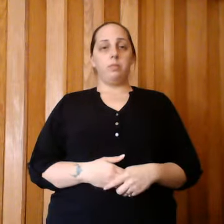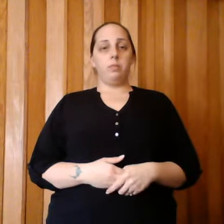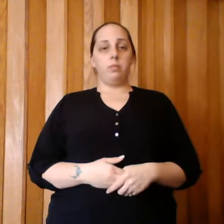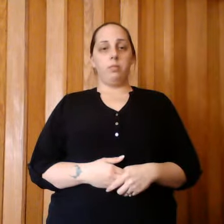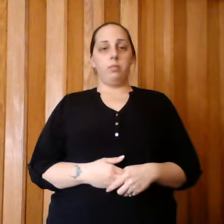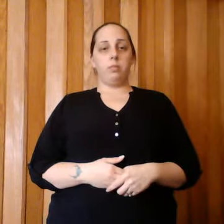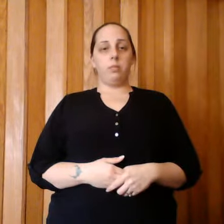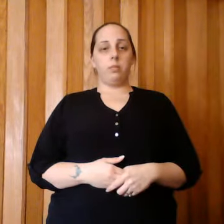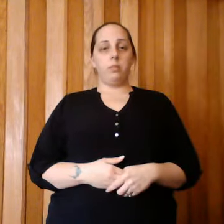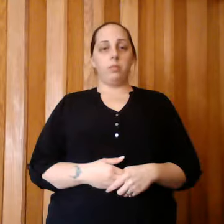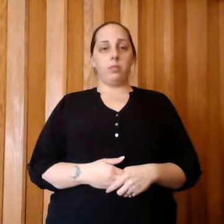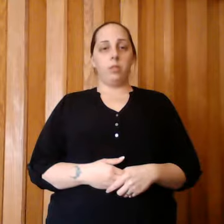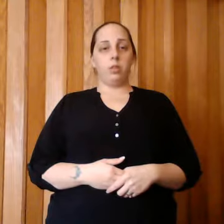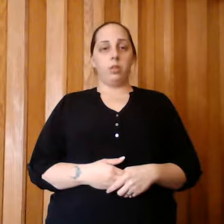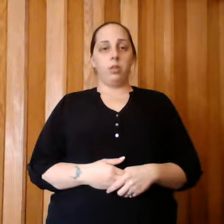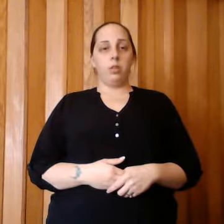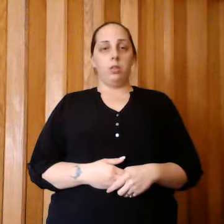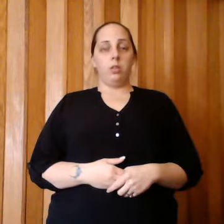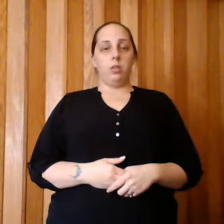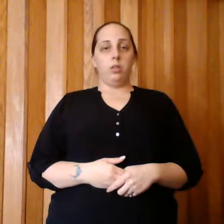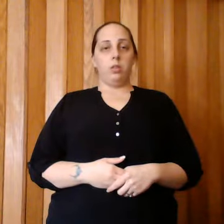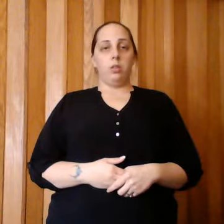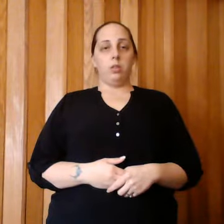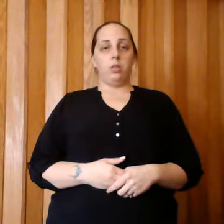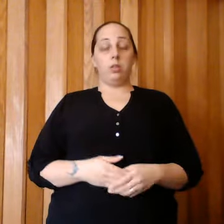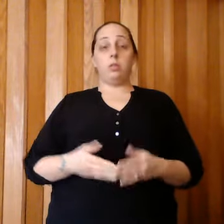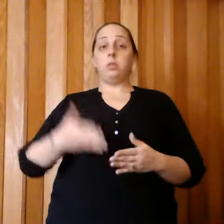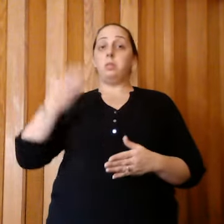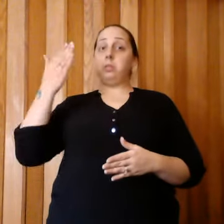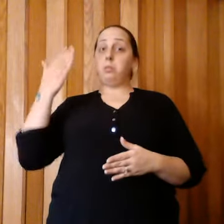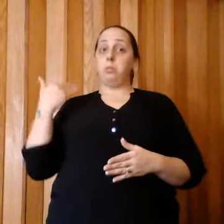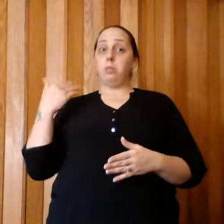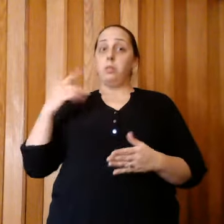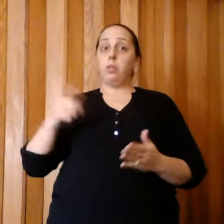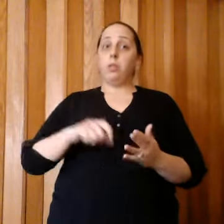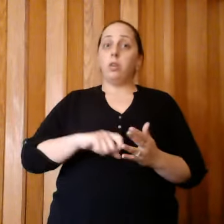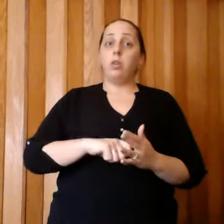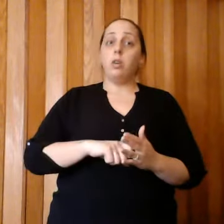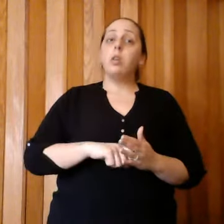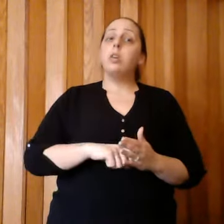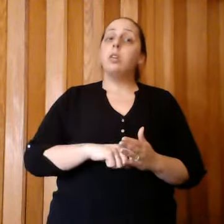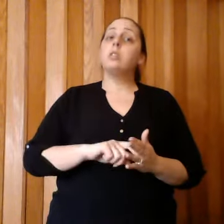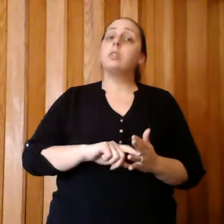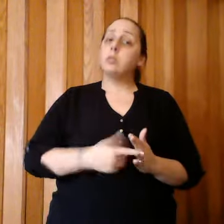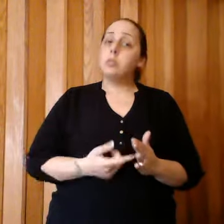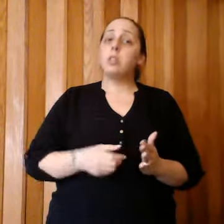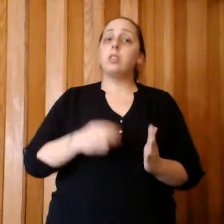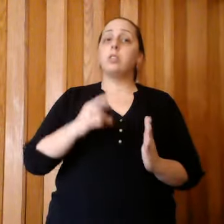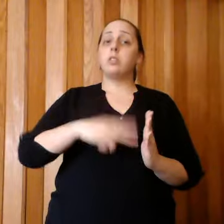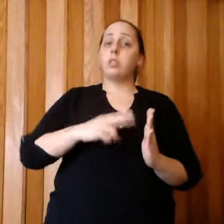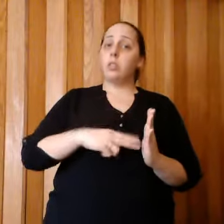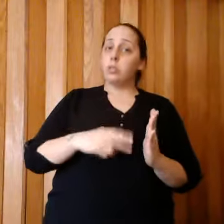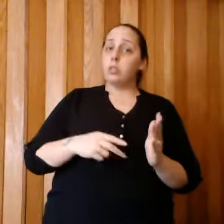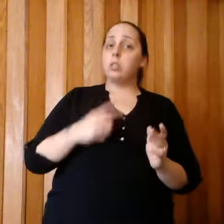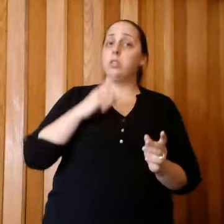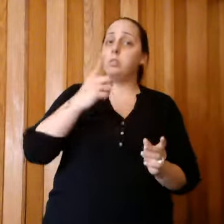And even before that, I tell them to remember the keywords of the day with T, and also use the word rock for